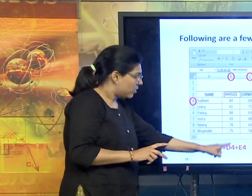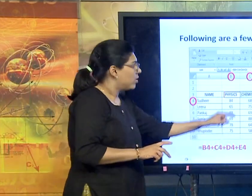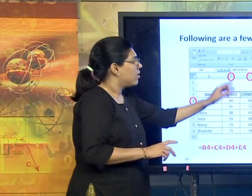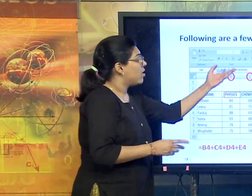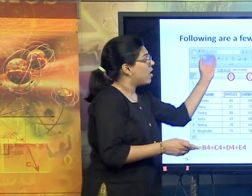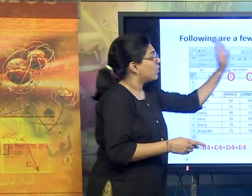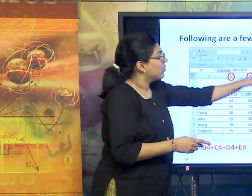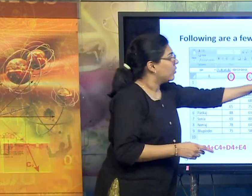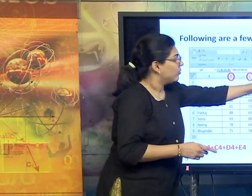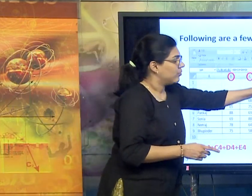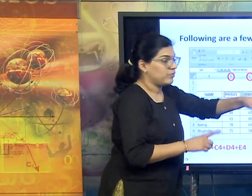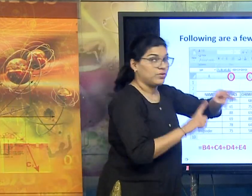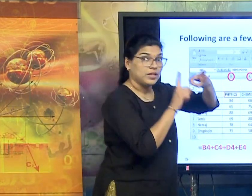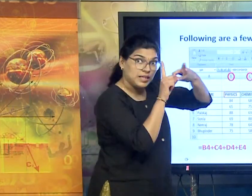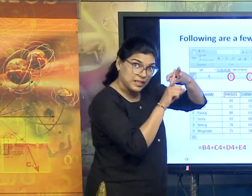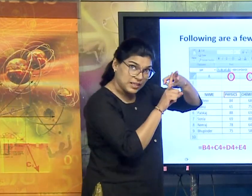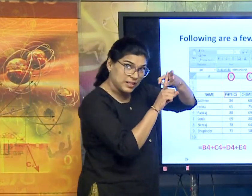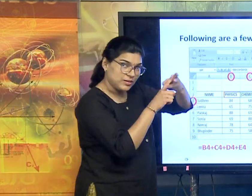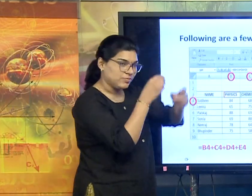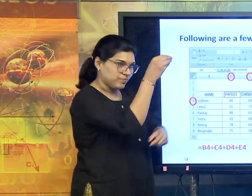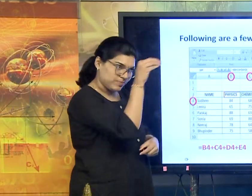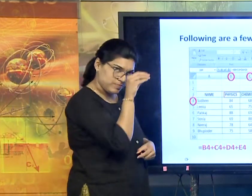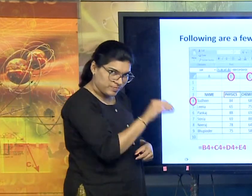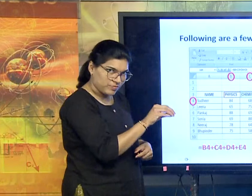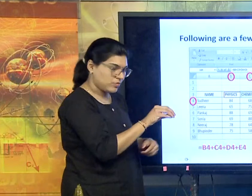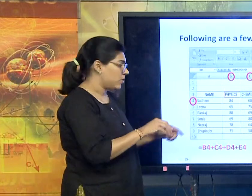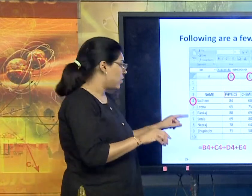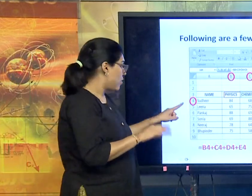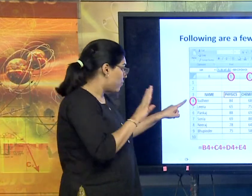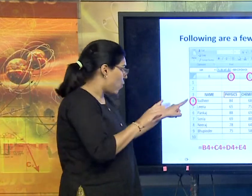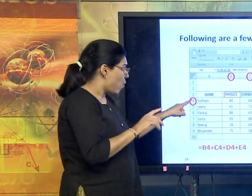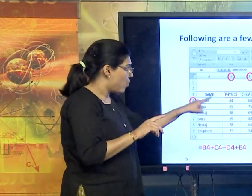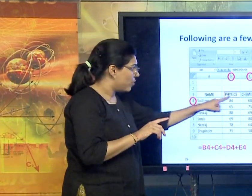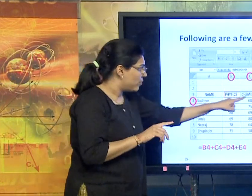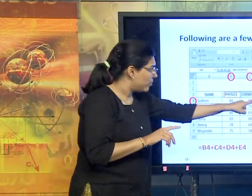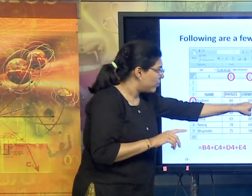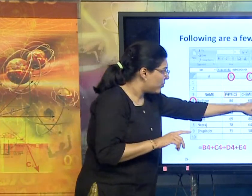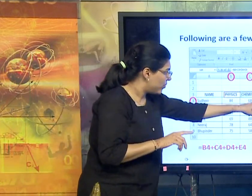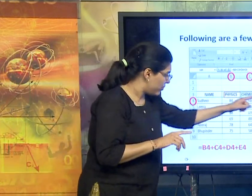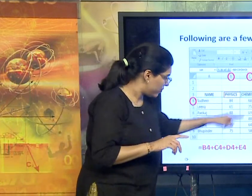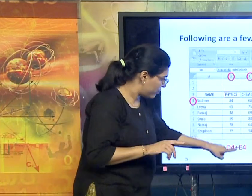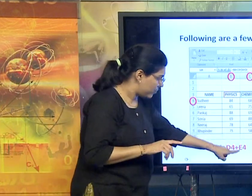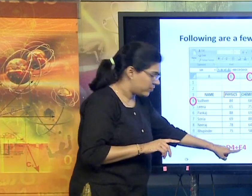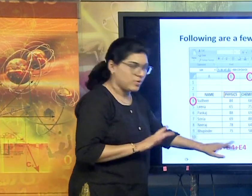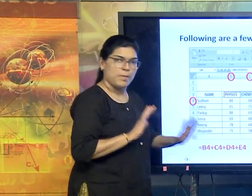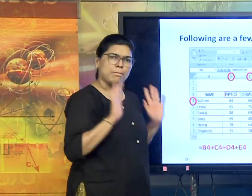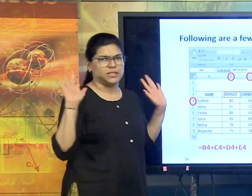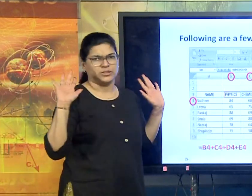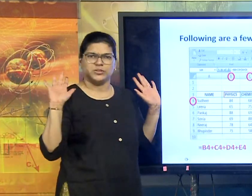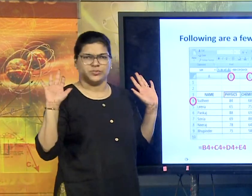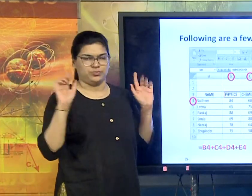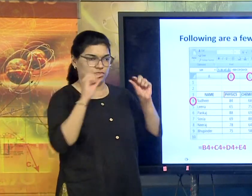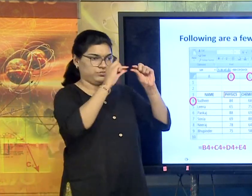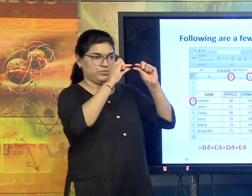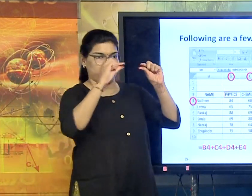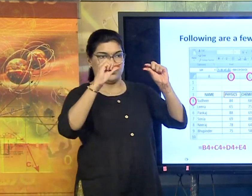cell. It is in column D. And then 4 is the row. So it will be D4 and